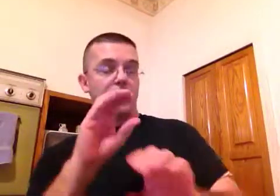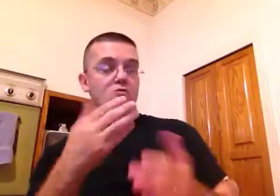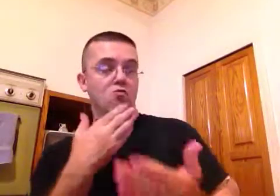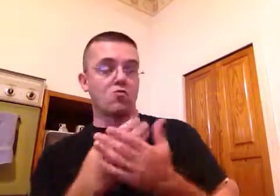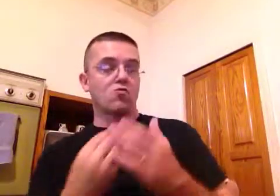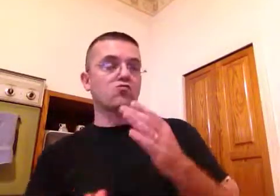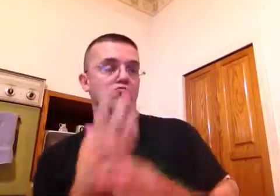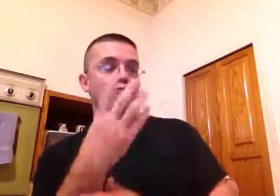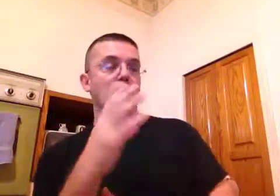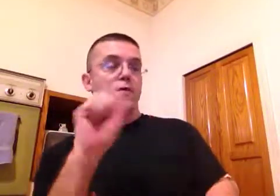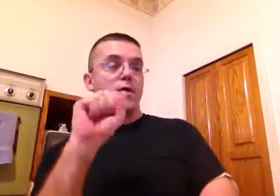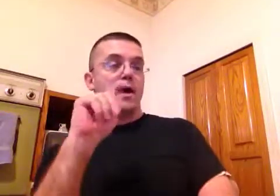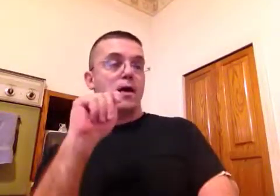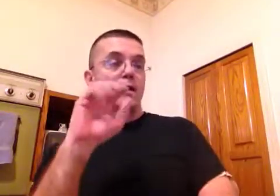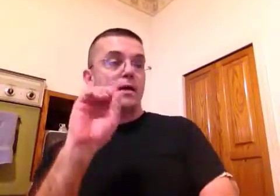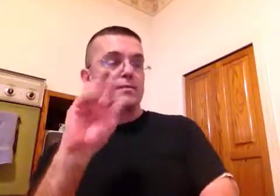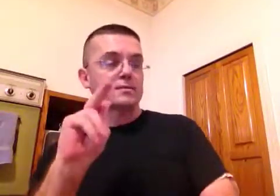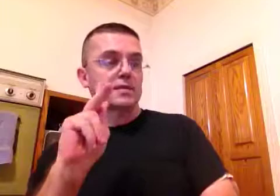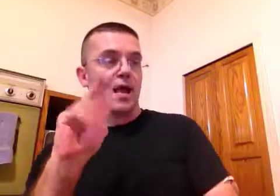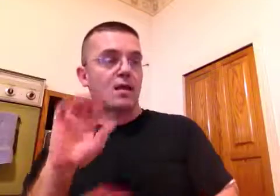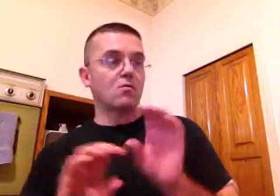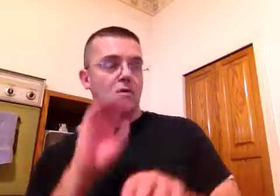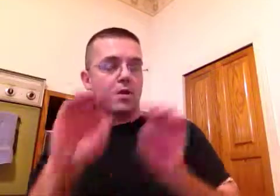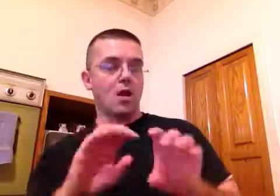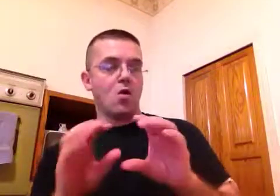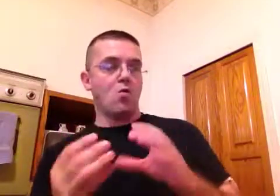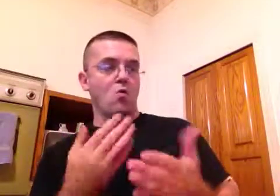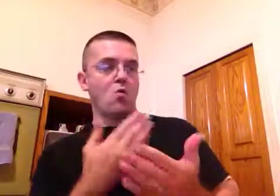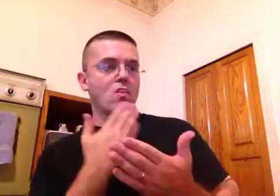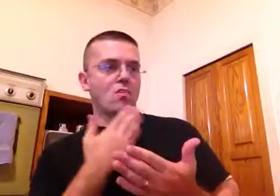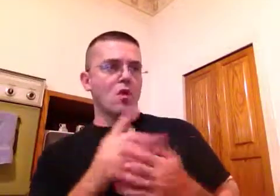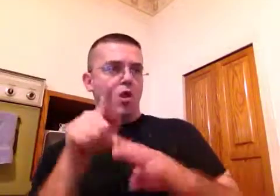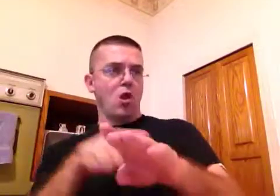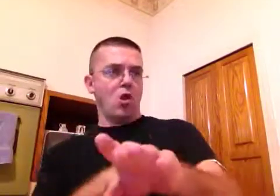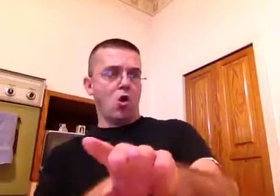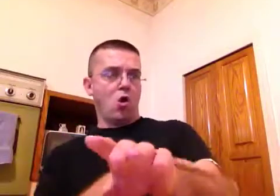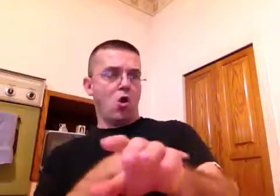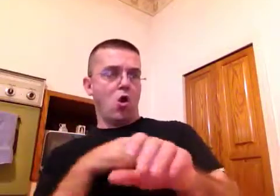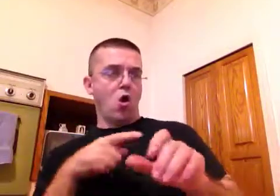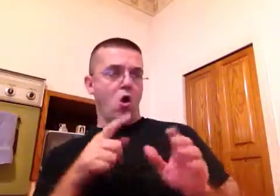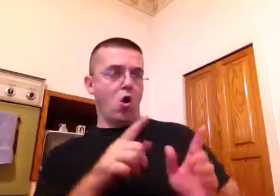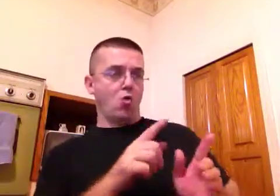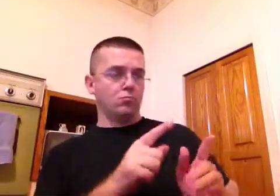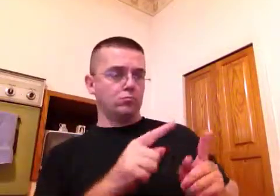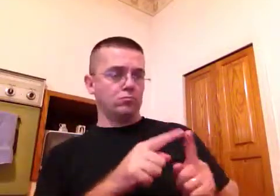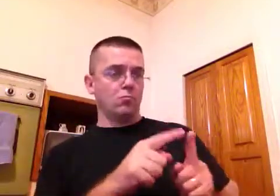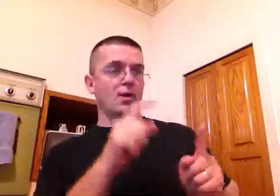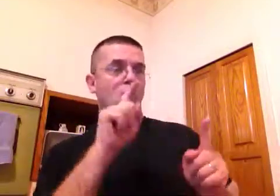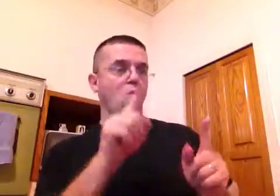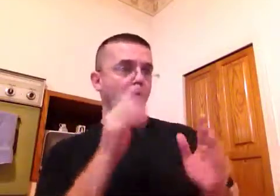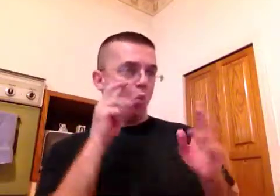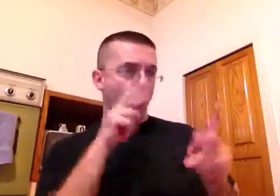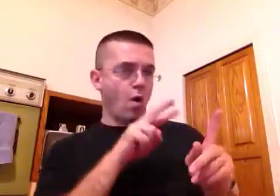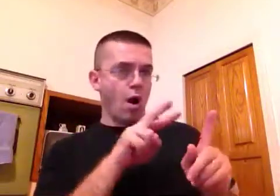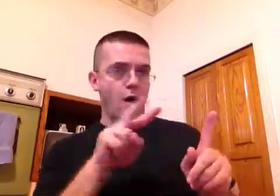mutual funds with long conservative track records. Okay. For instance, I bought a mutual fund that I opened